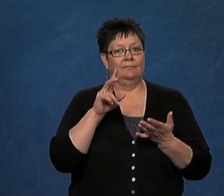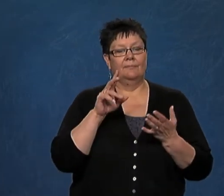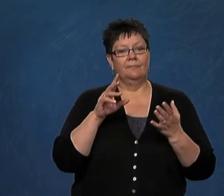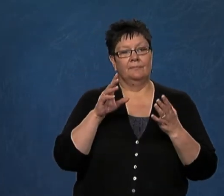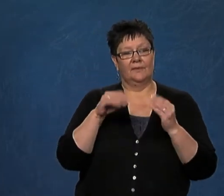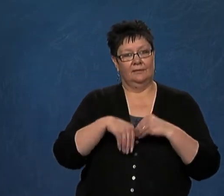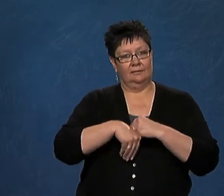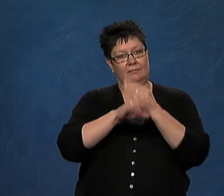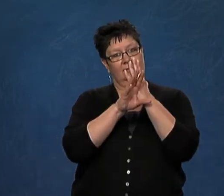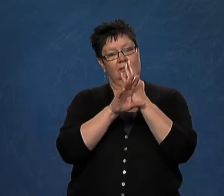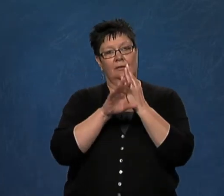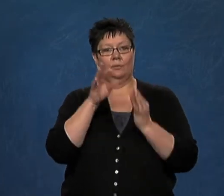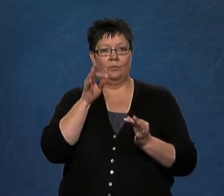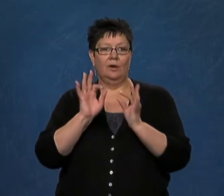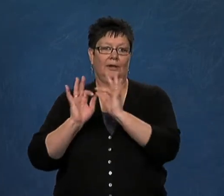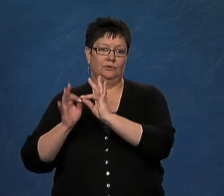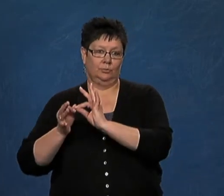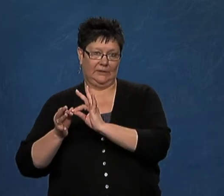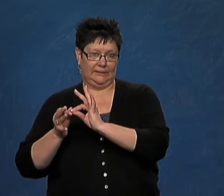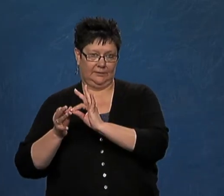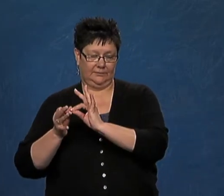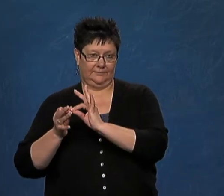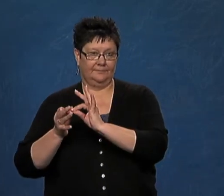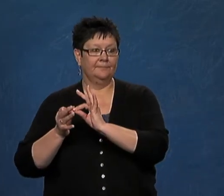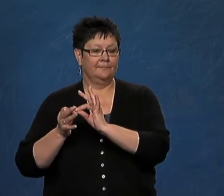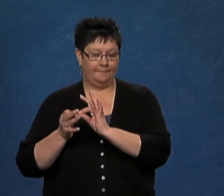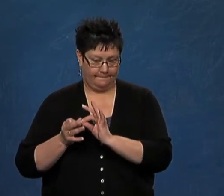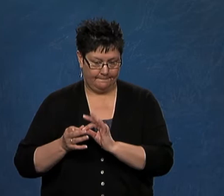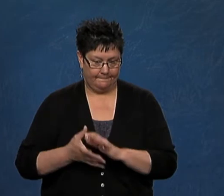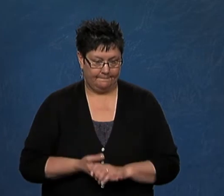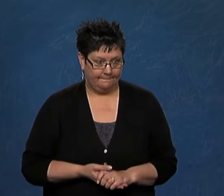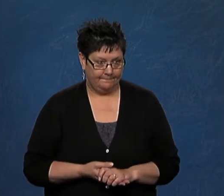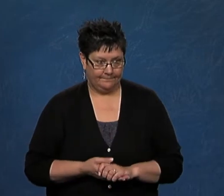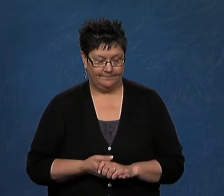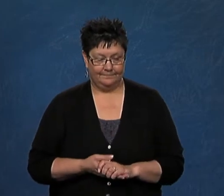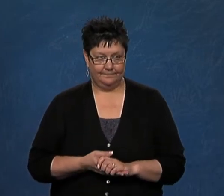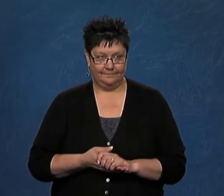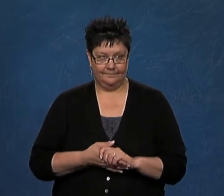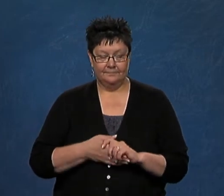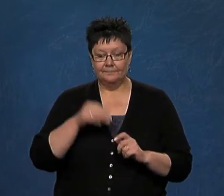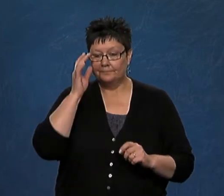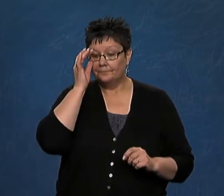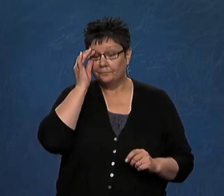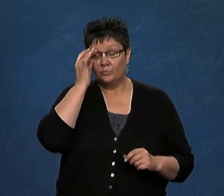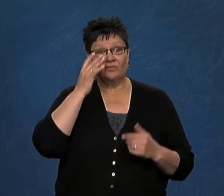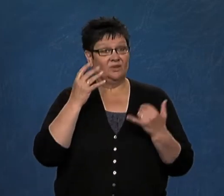Now I'd like to talk about video conferencing and interpreting.